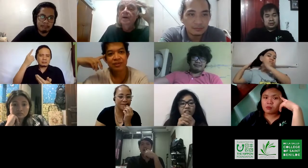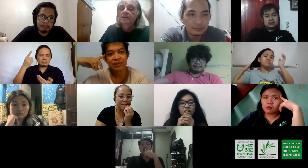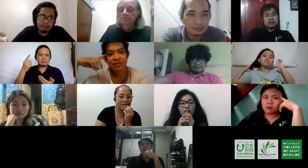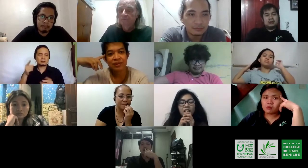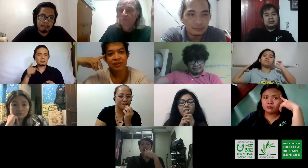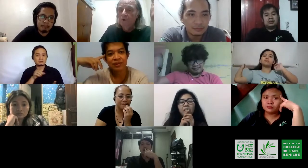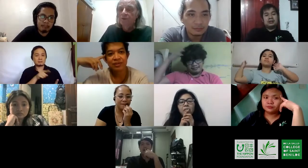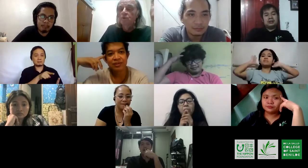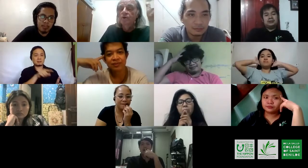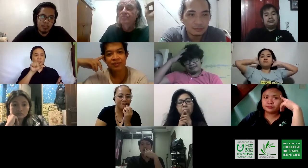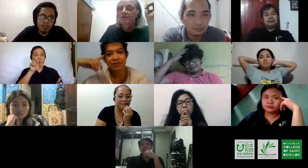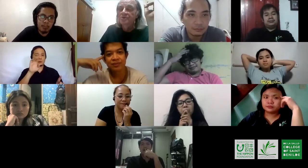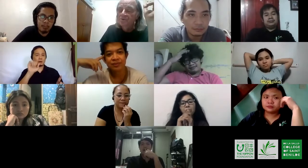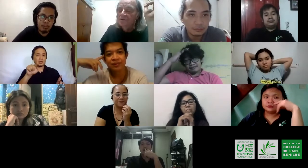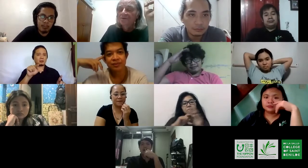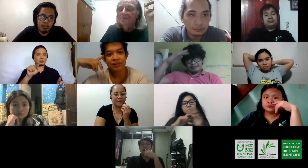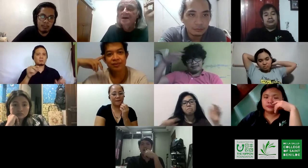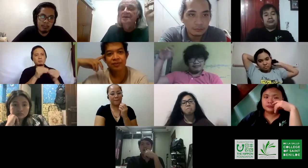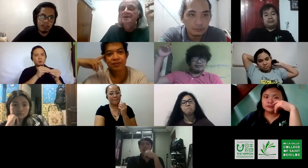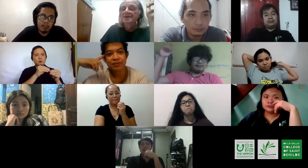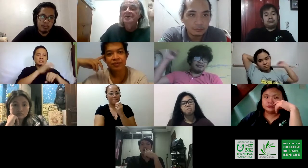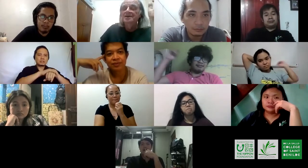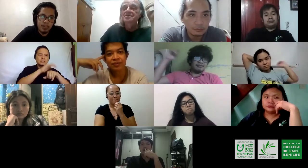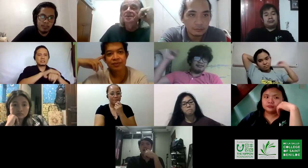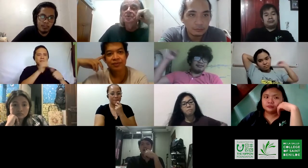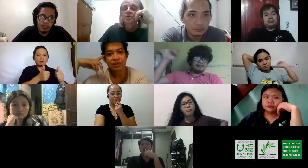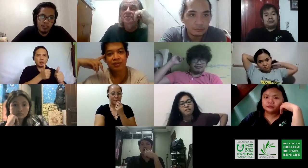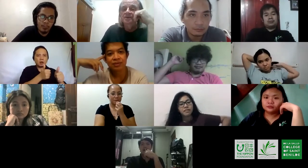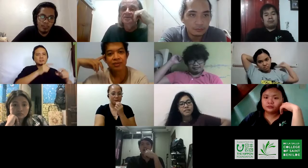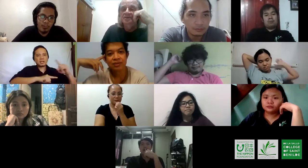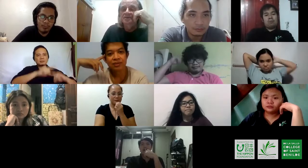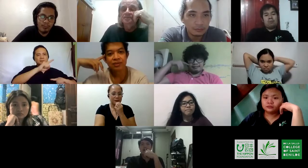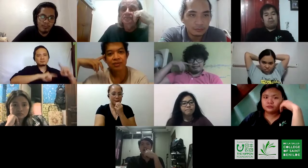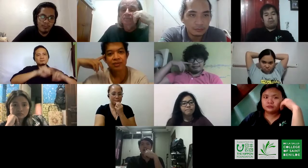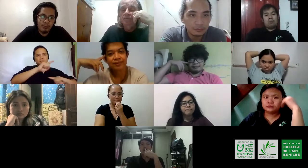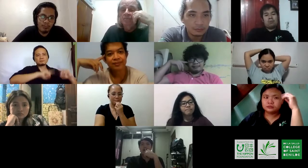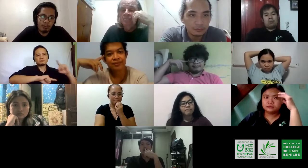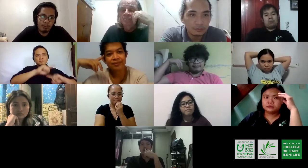Probably, but whether you would have understood it or not is another question.